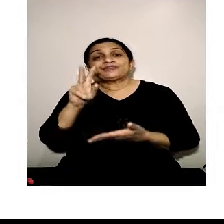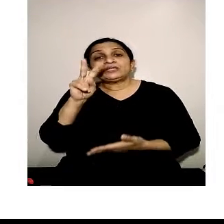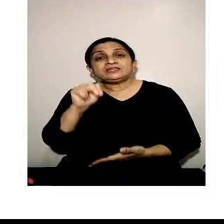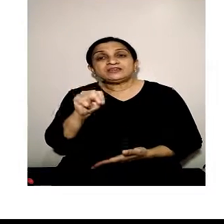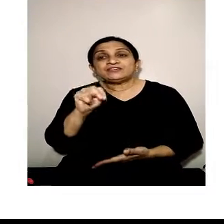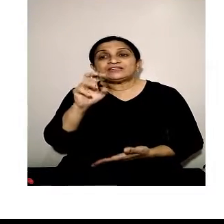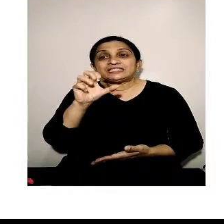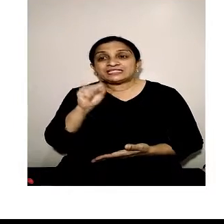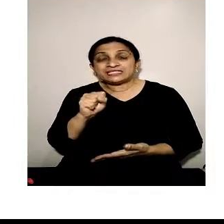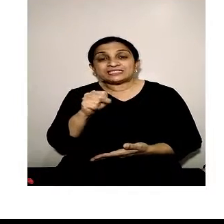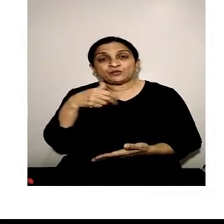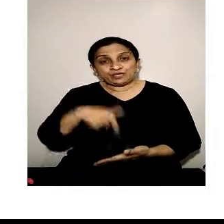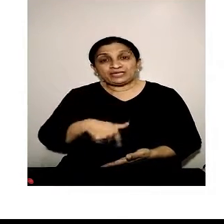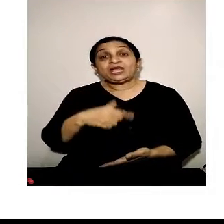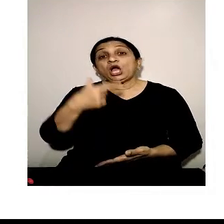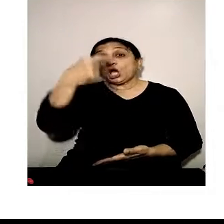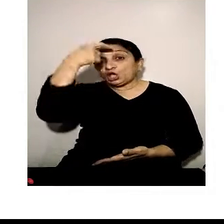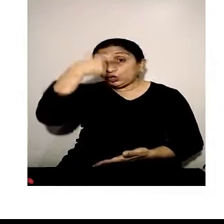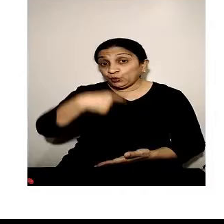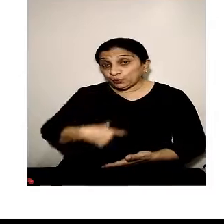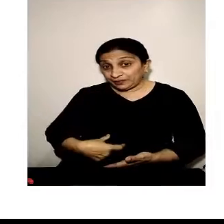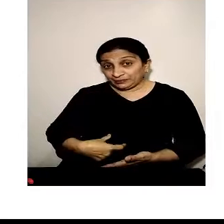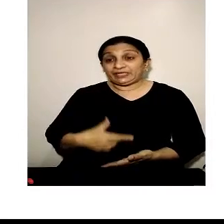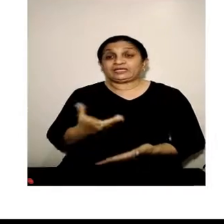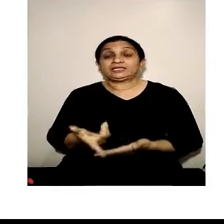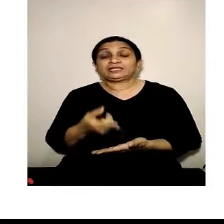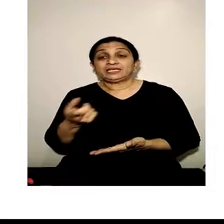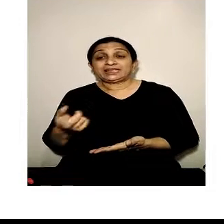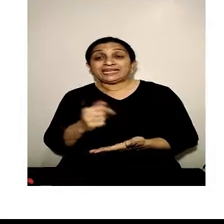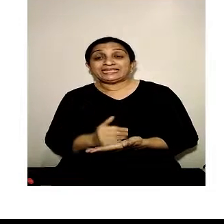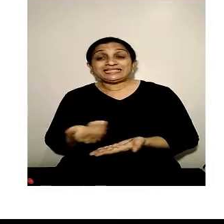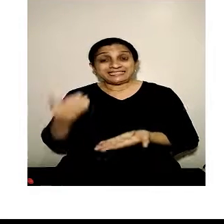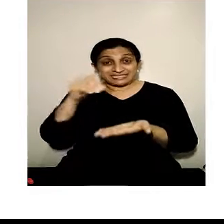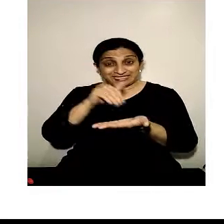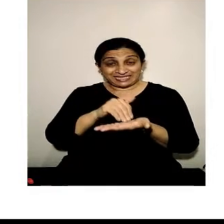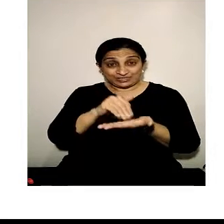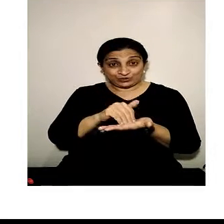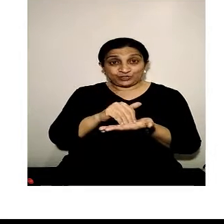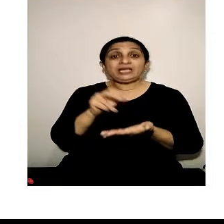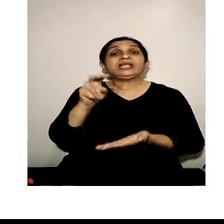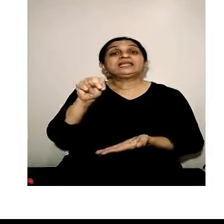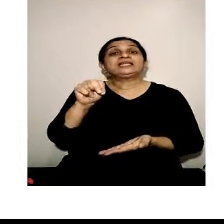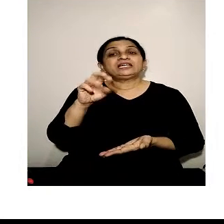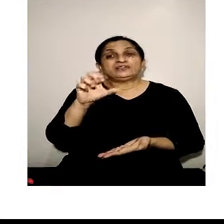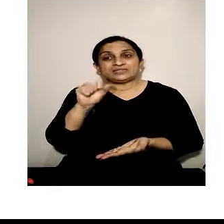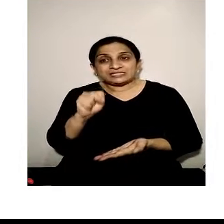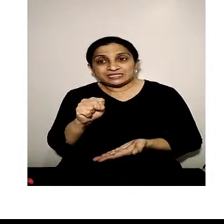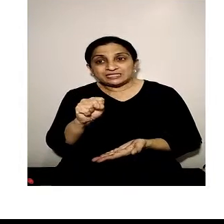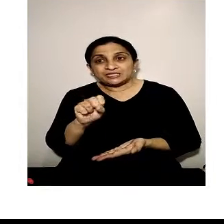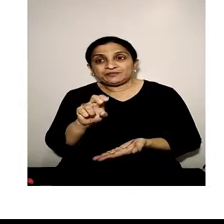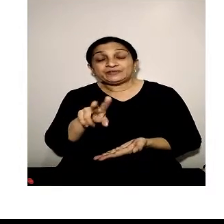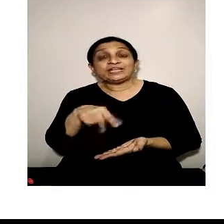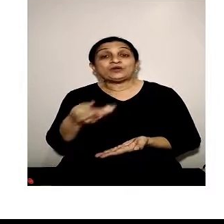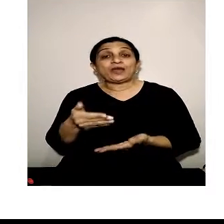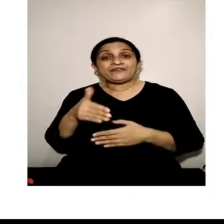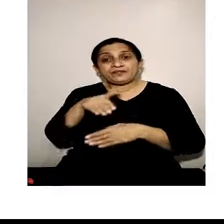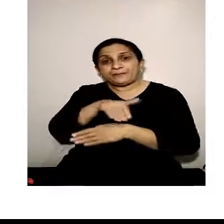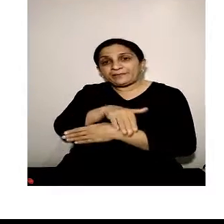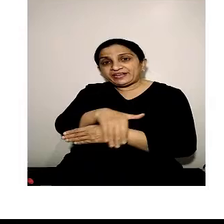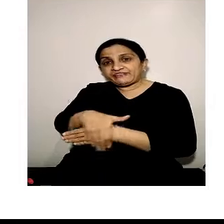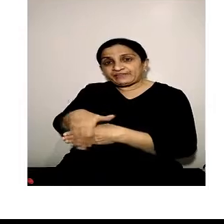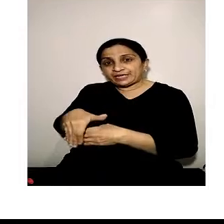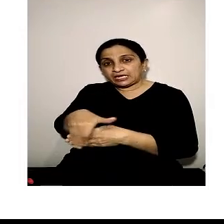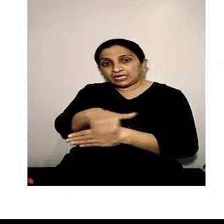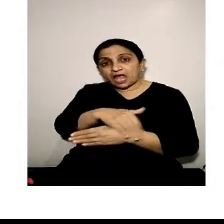divisions of the nervous system in a human being. That is the central nervous system. Then you have